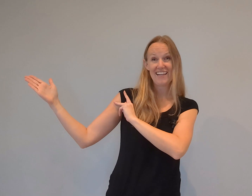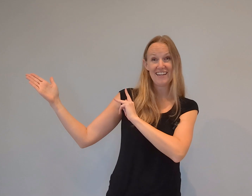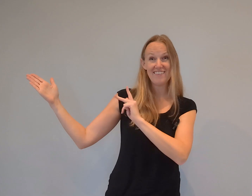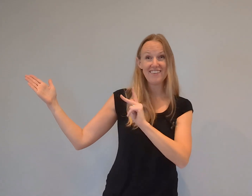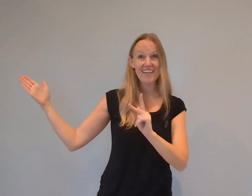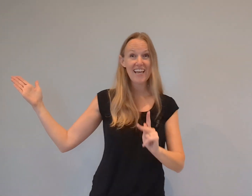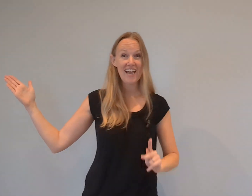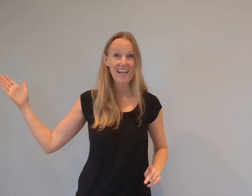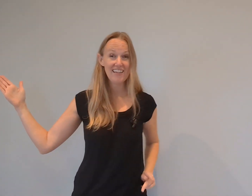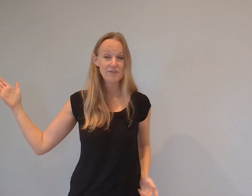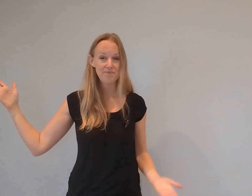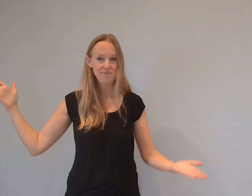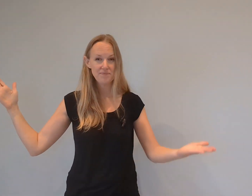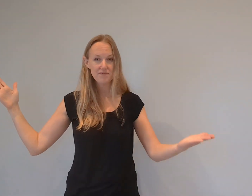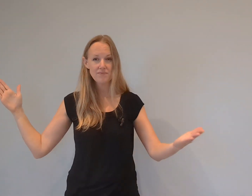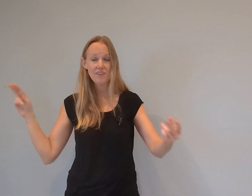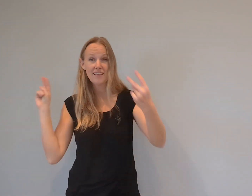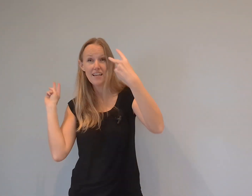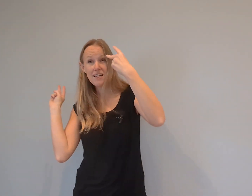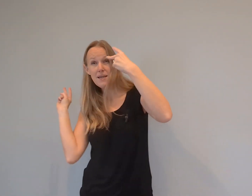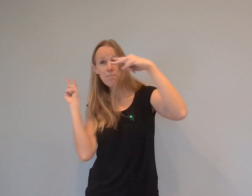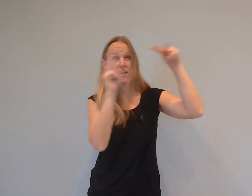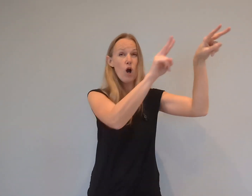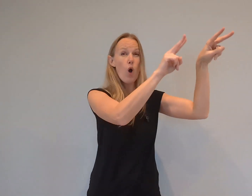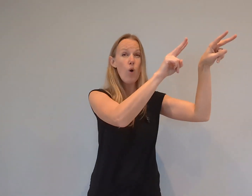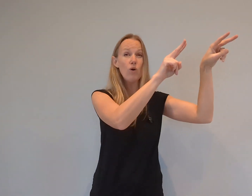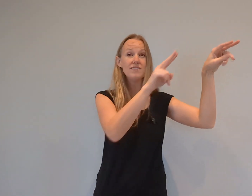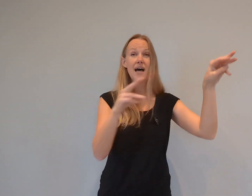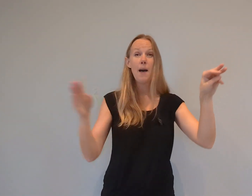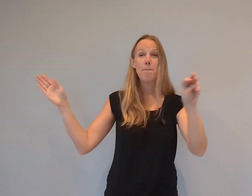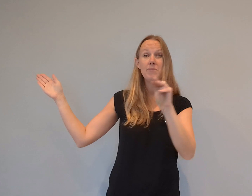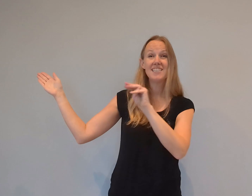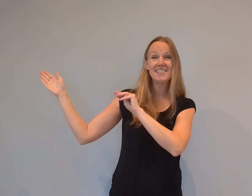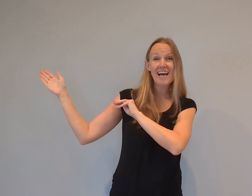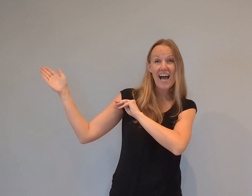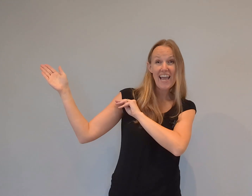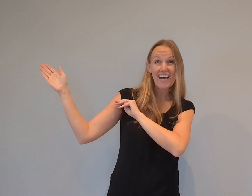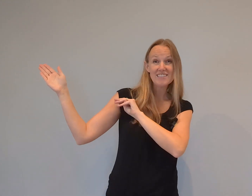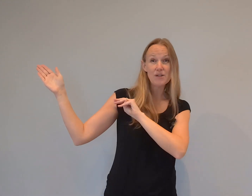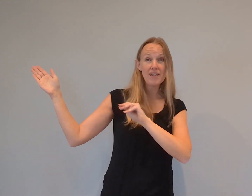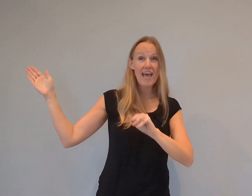Now we're doing a K. And then behold Messiah. So an